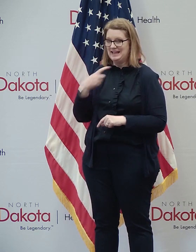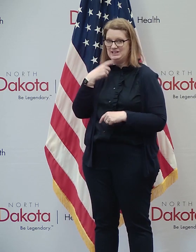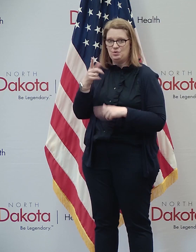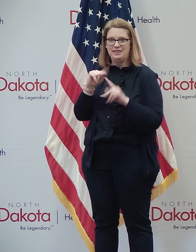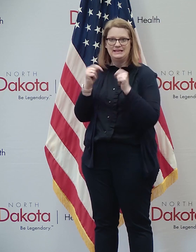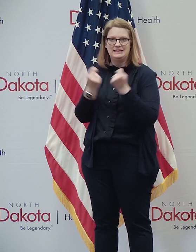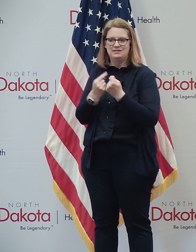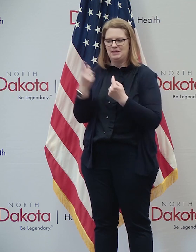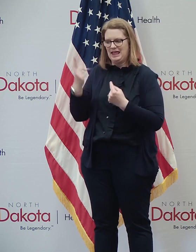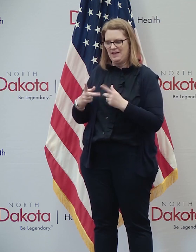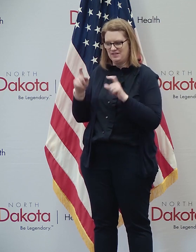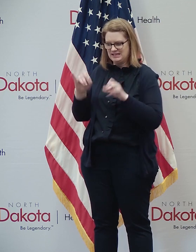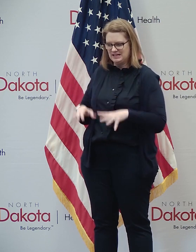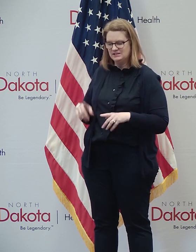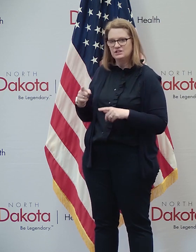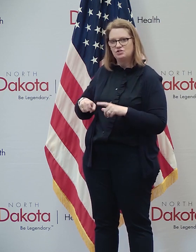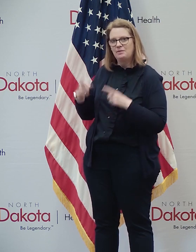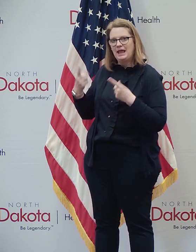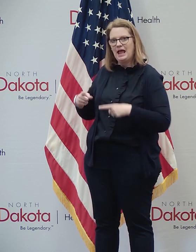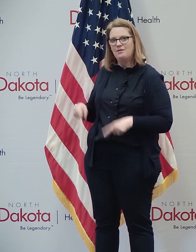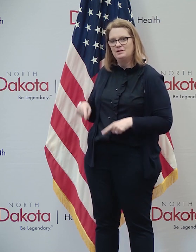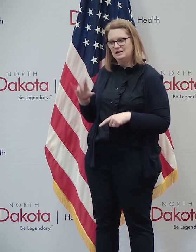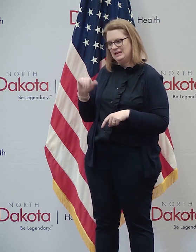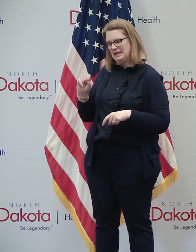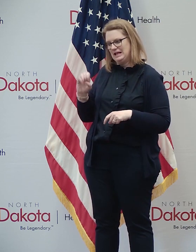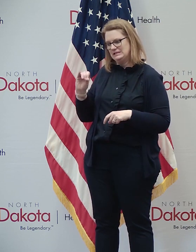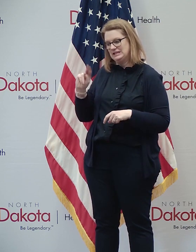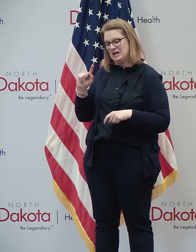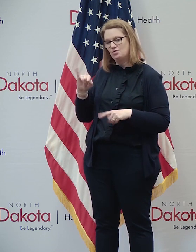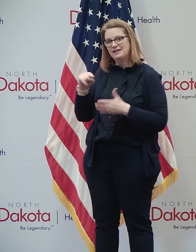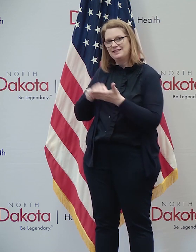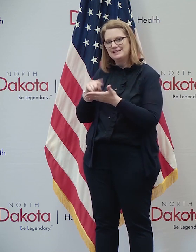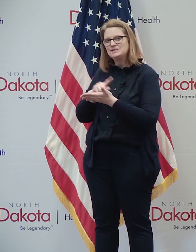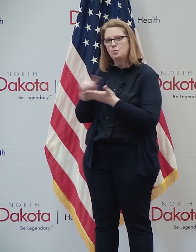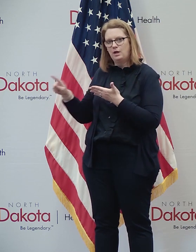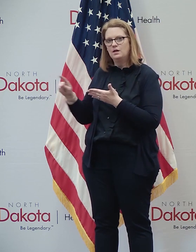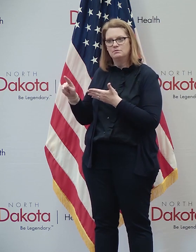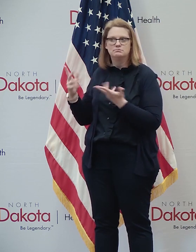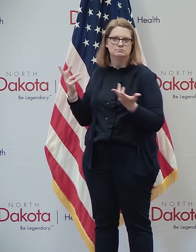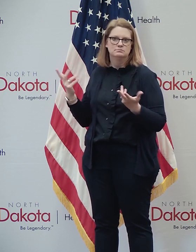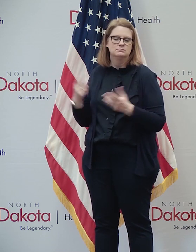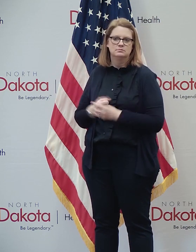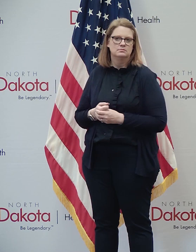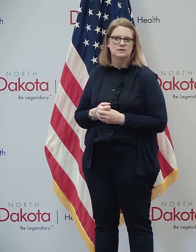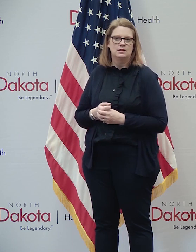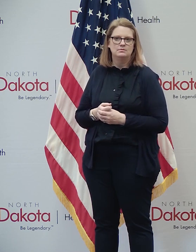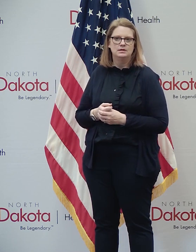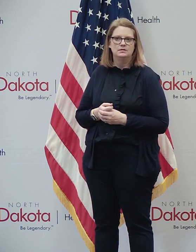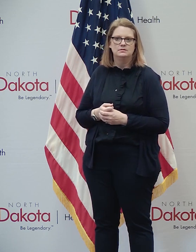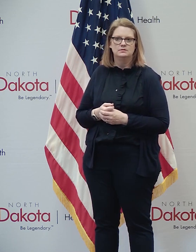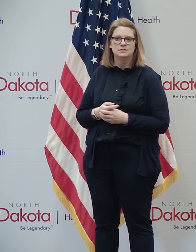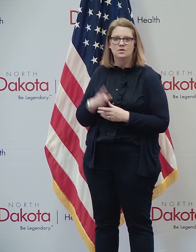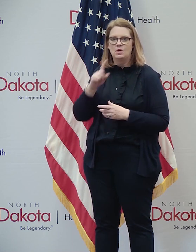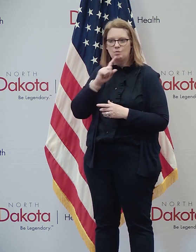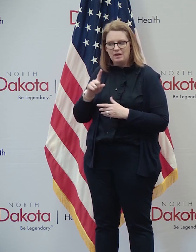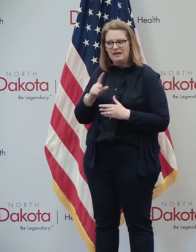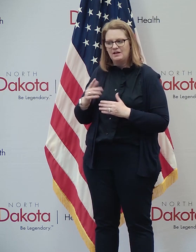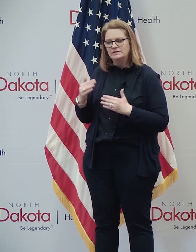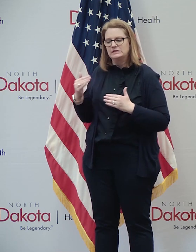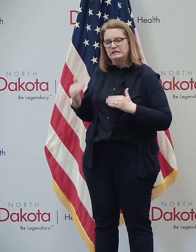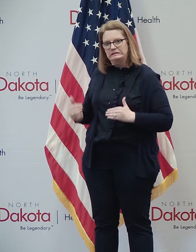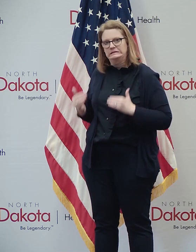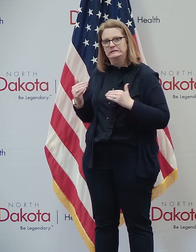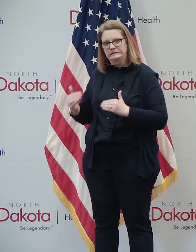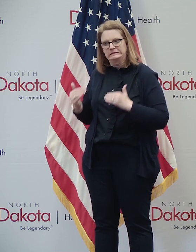COVID task force, because if we've got over half the actives right now, over half the actives in the state are in